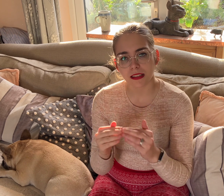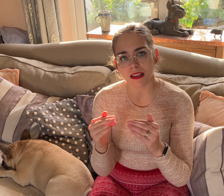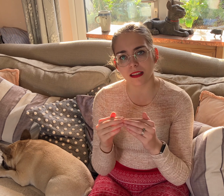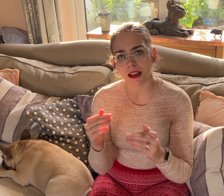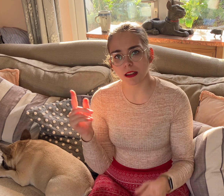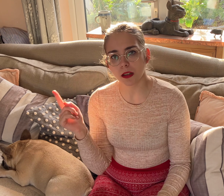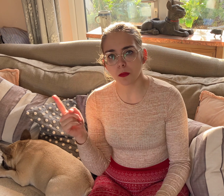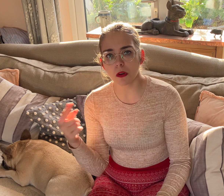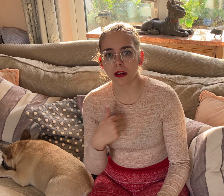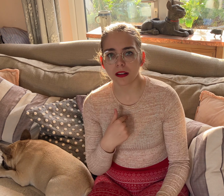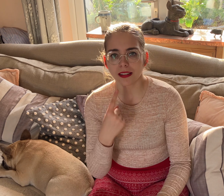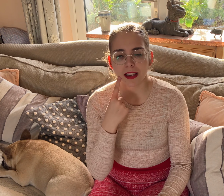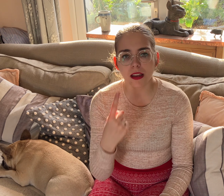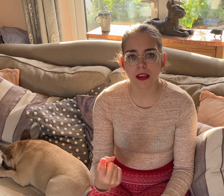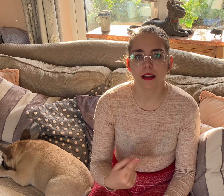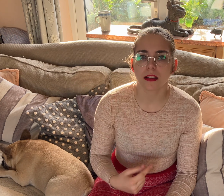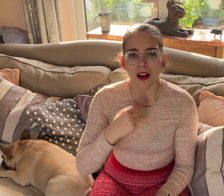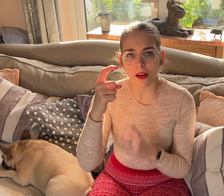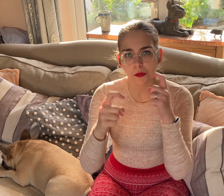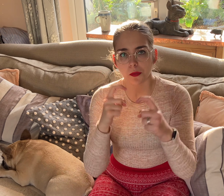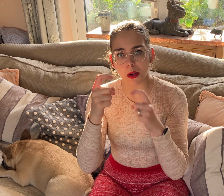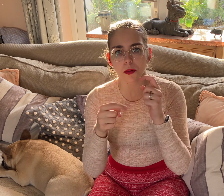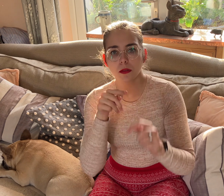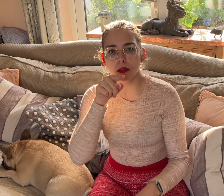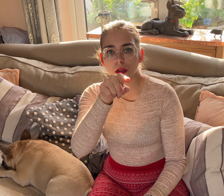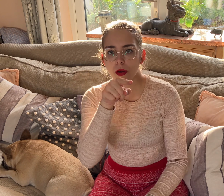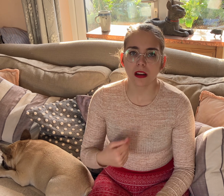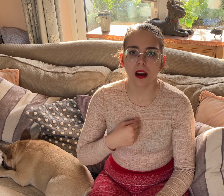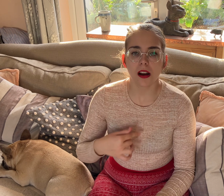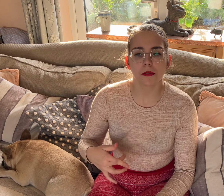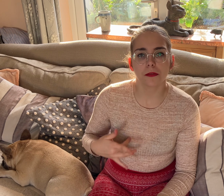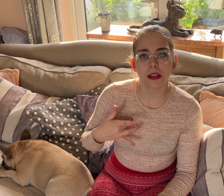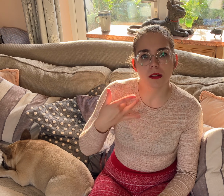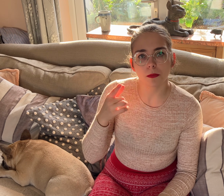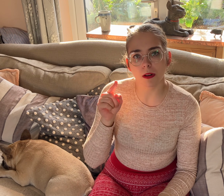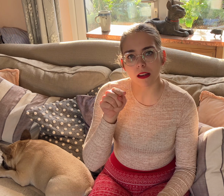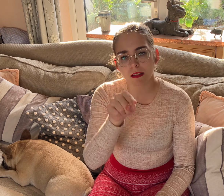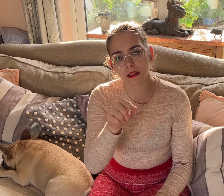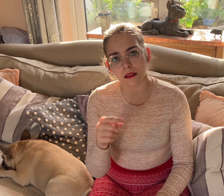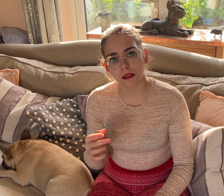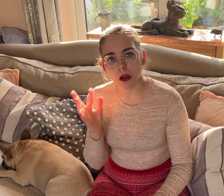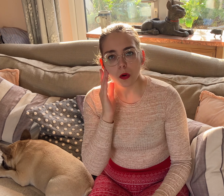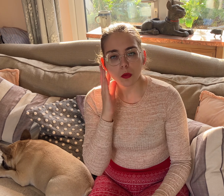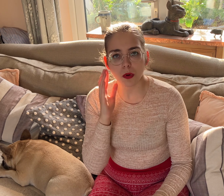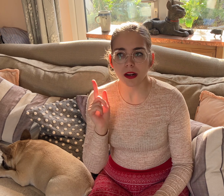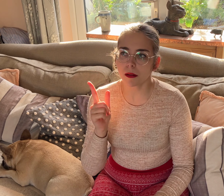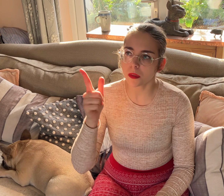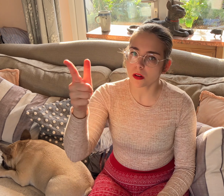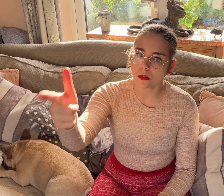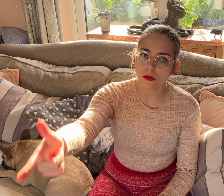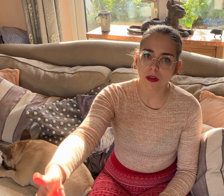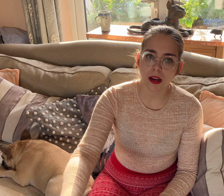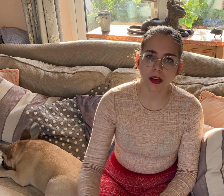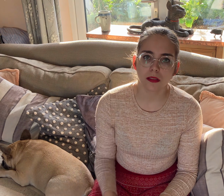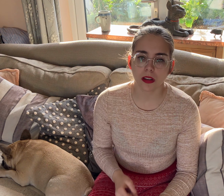exactly what I say it is. I found you. I feel your presence when I'm not around you.